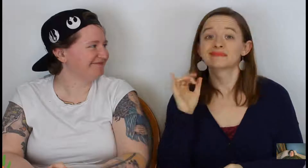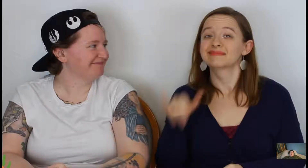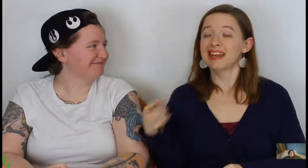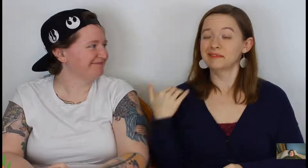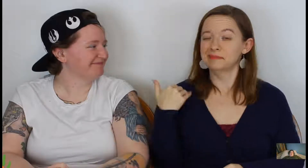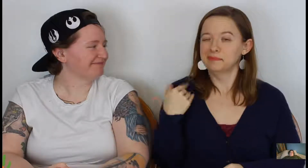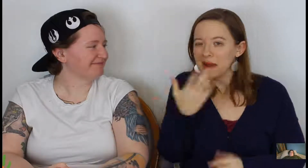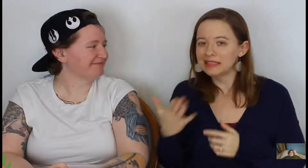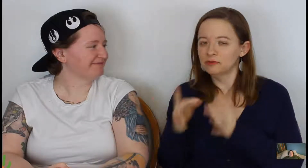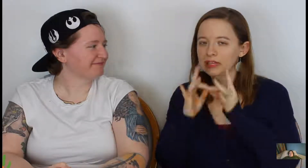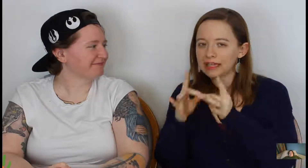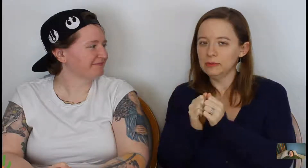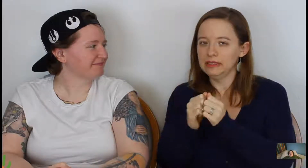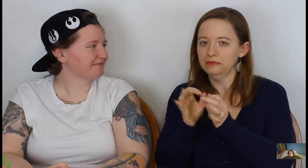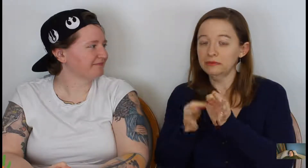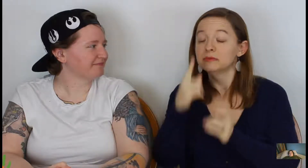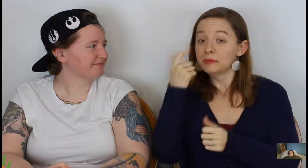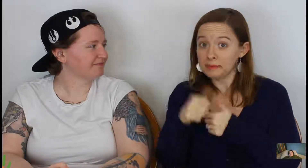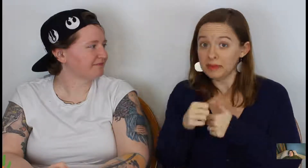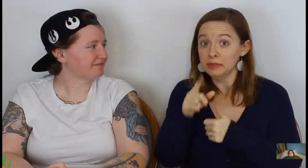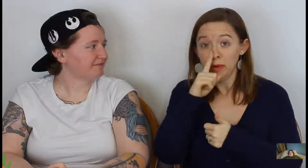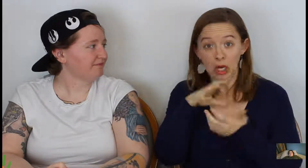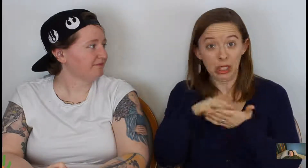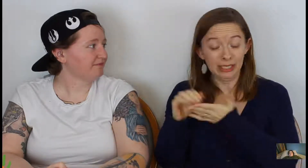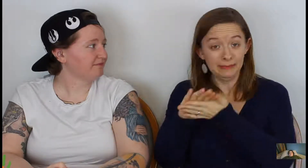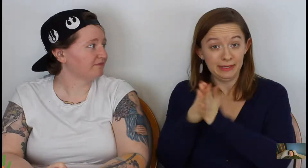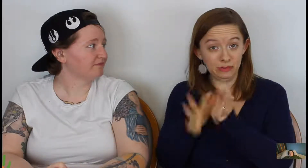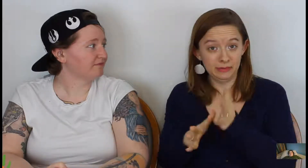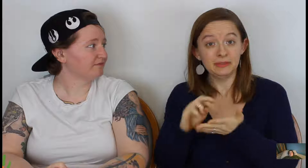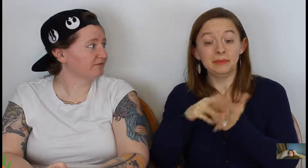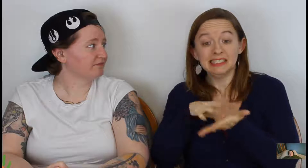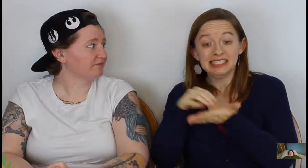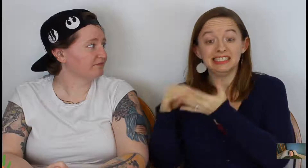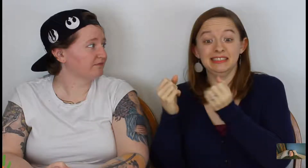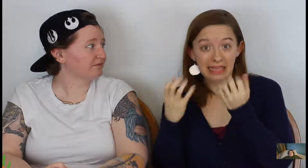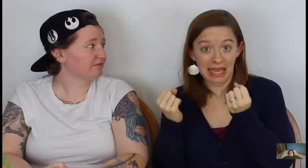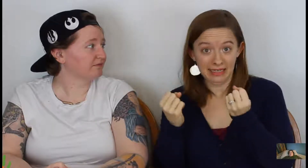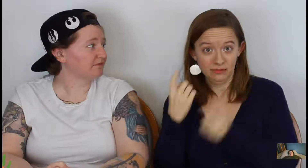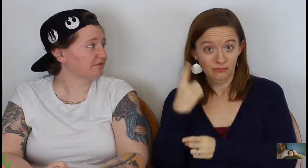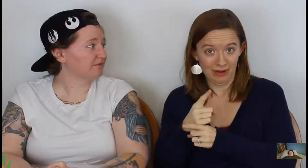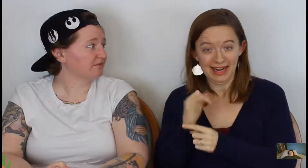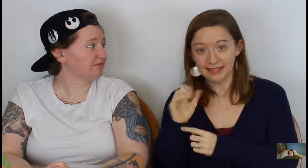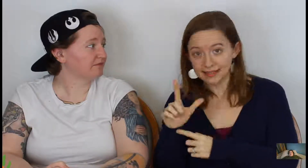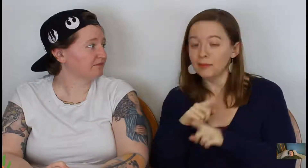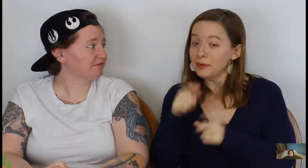that. That kind of reminds me of one thing related to interpreting. Remember, you are learning to become an interpreter. You are learning sign language,